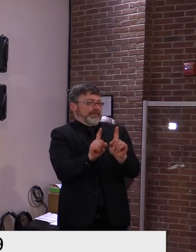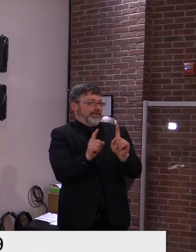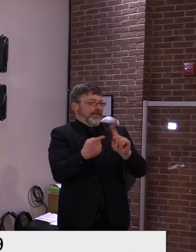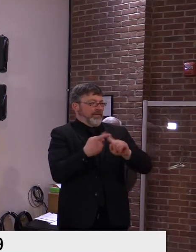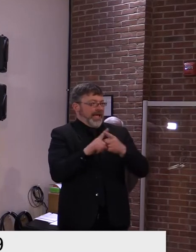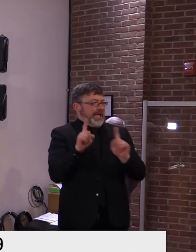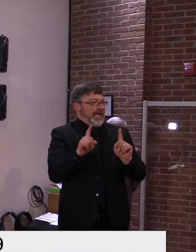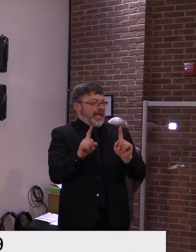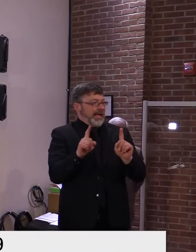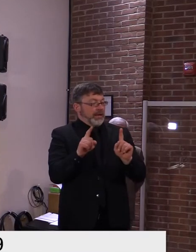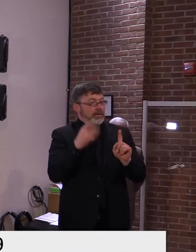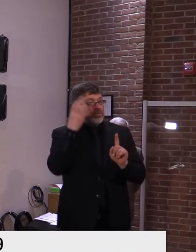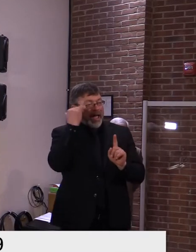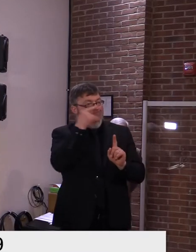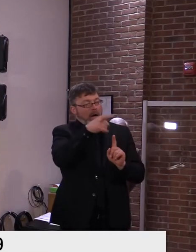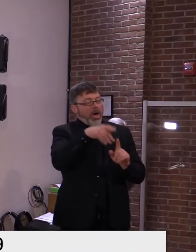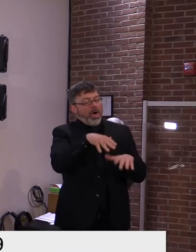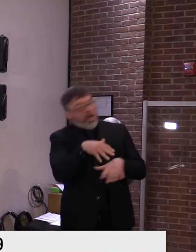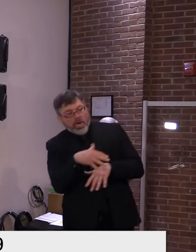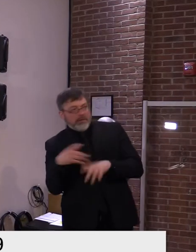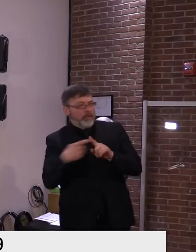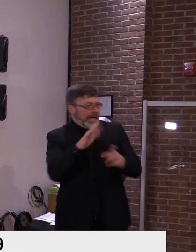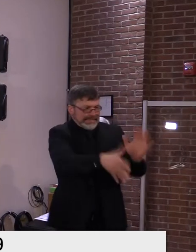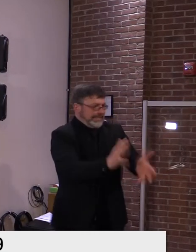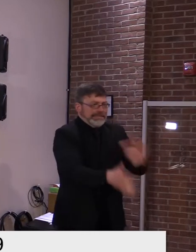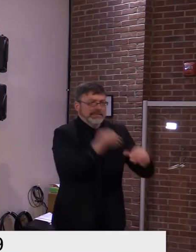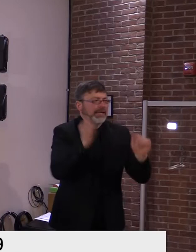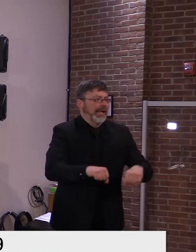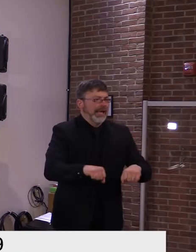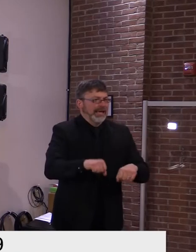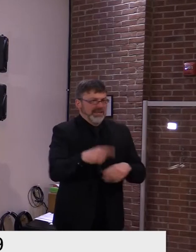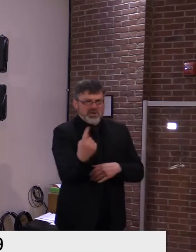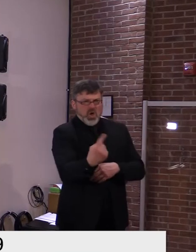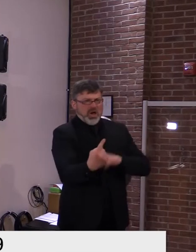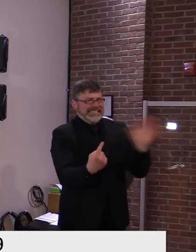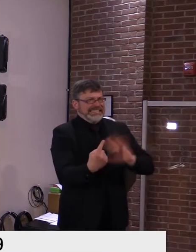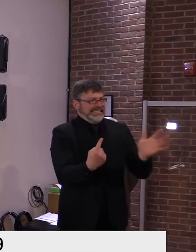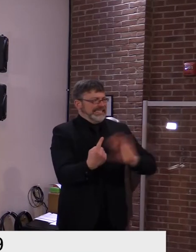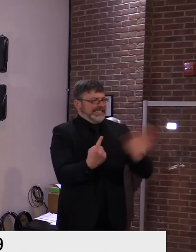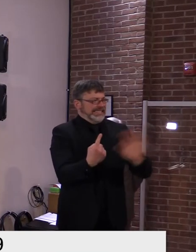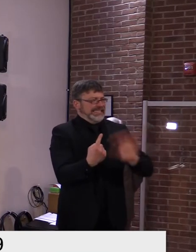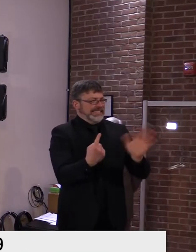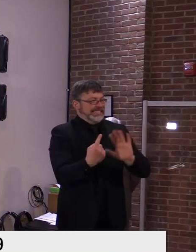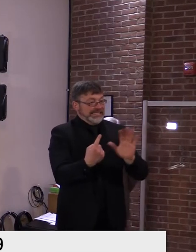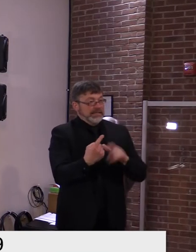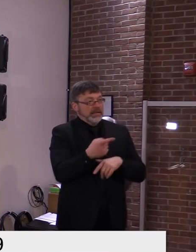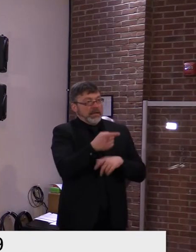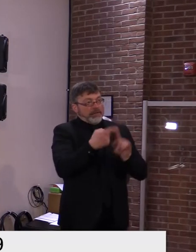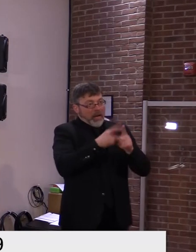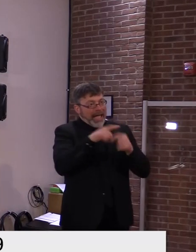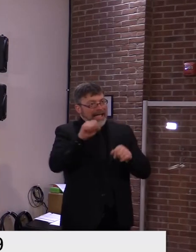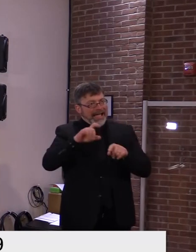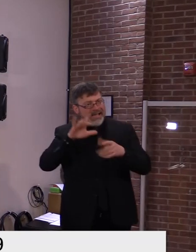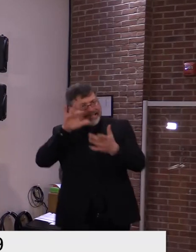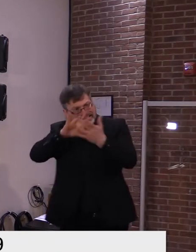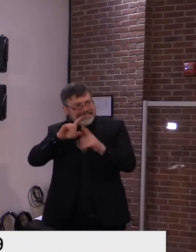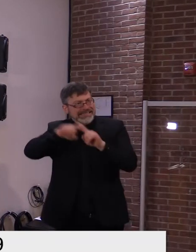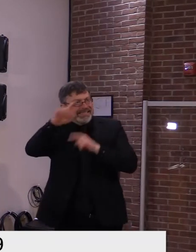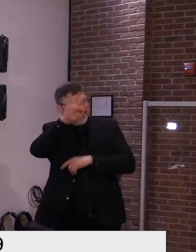them with Narcan, with a 911 call, whatever is required if they are not arousable